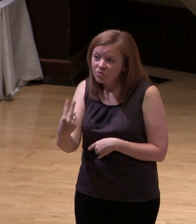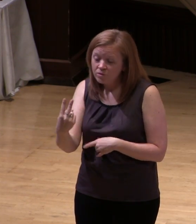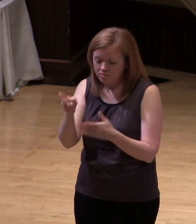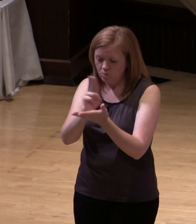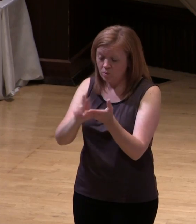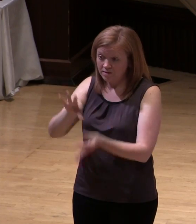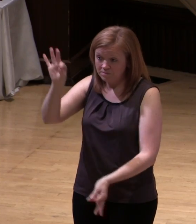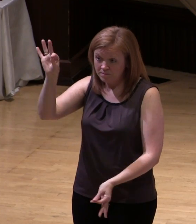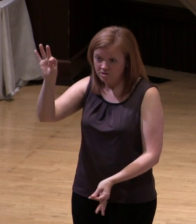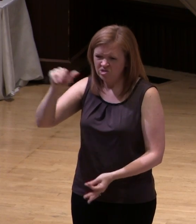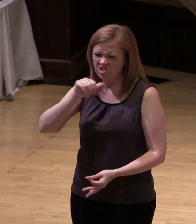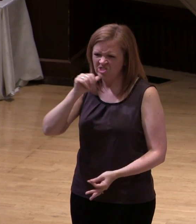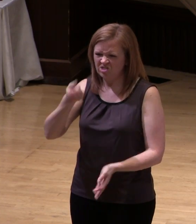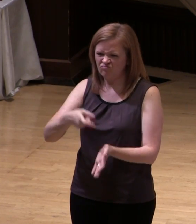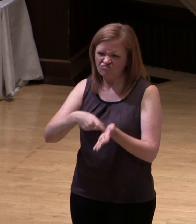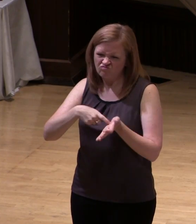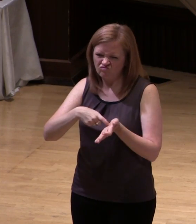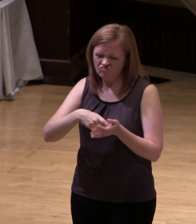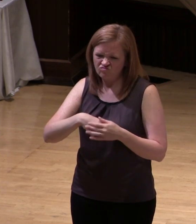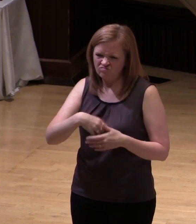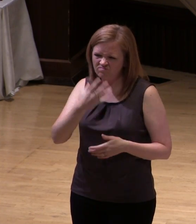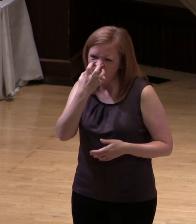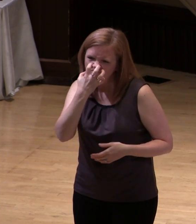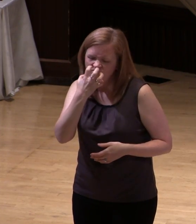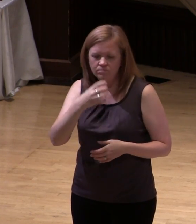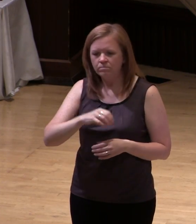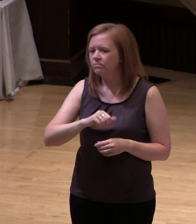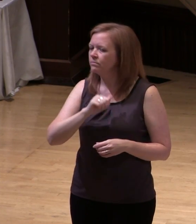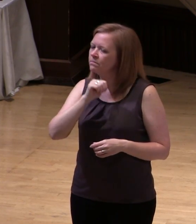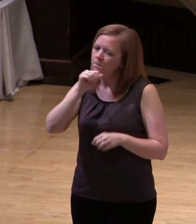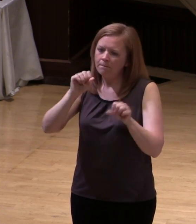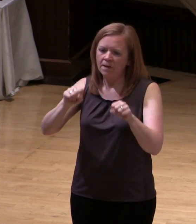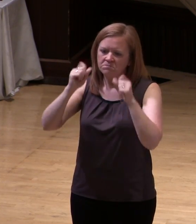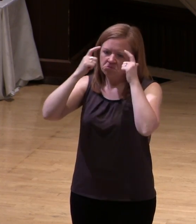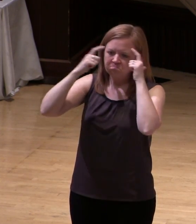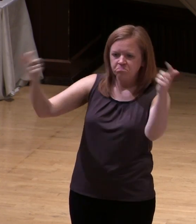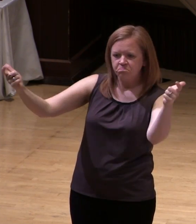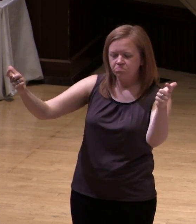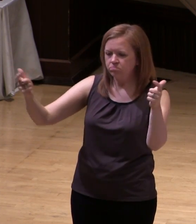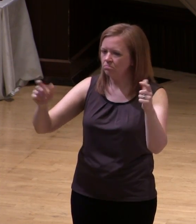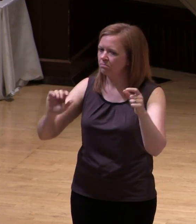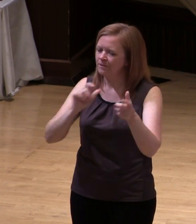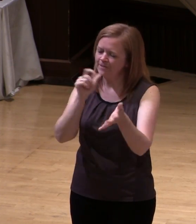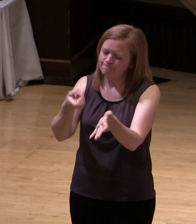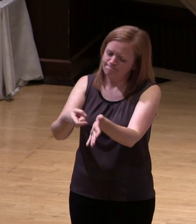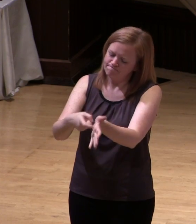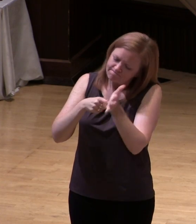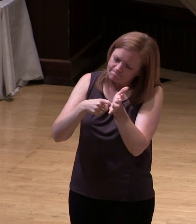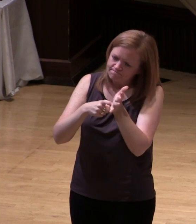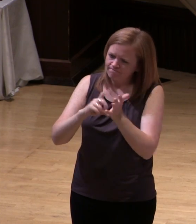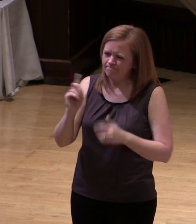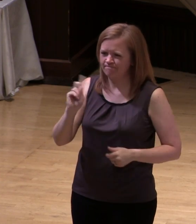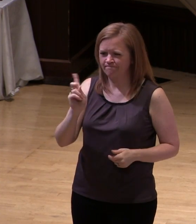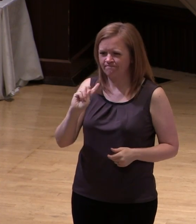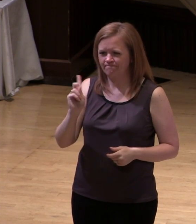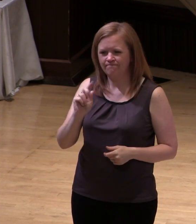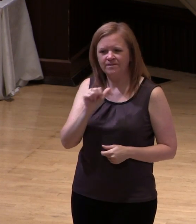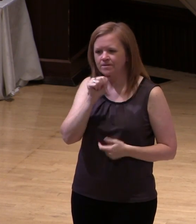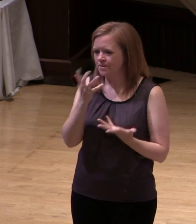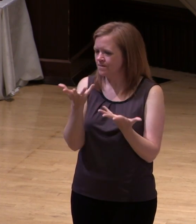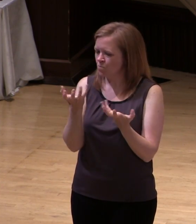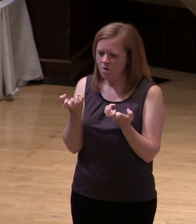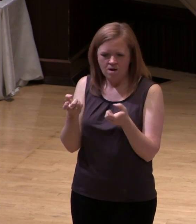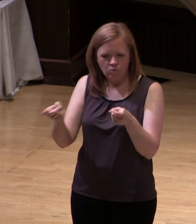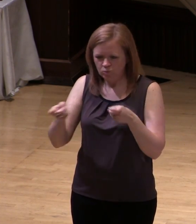command because it is incapable of arrogance. It does not demand, because it never seeks